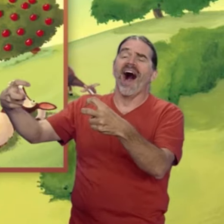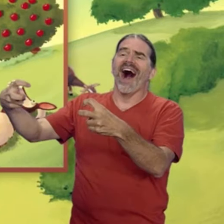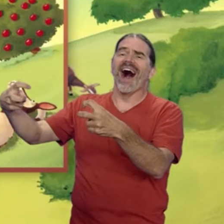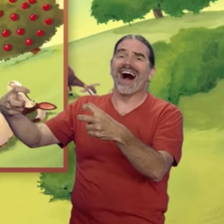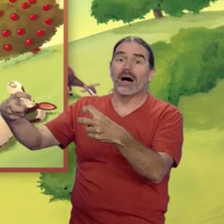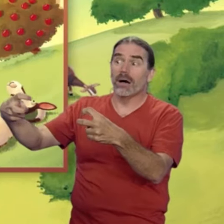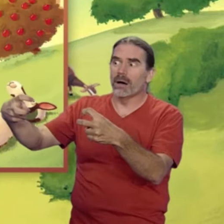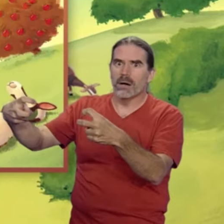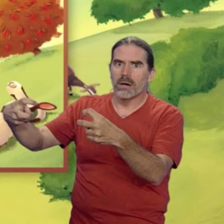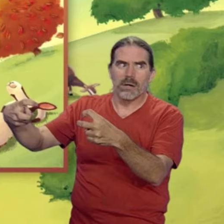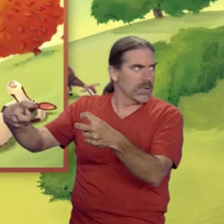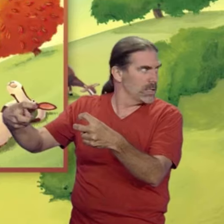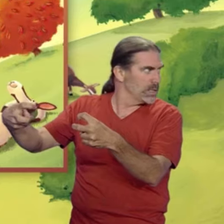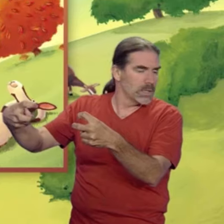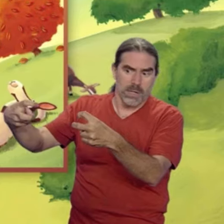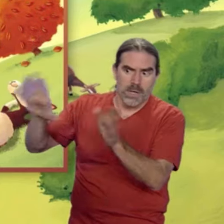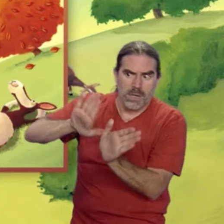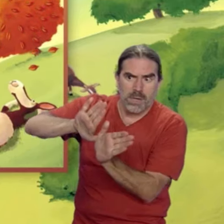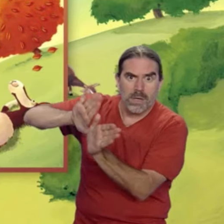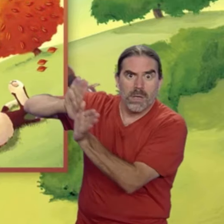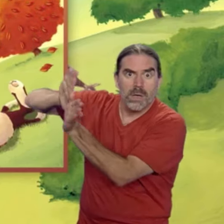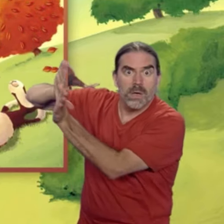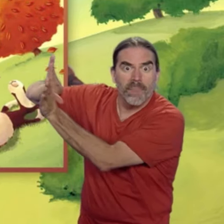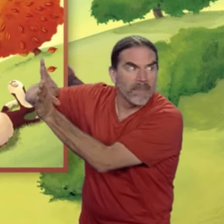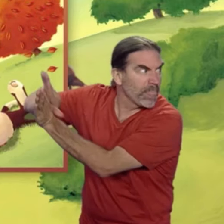And to be truthful, some of next spring as well.